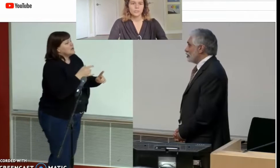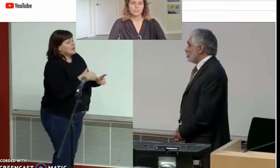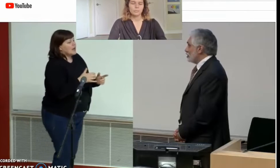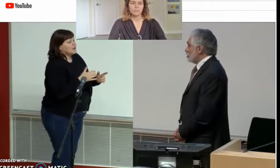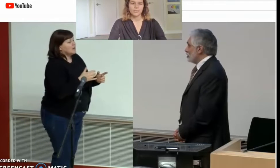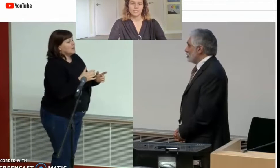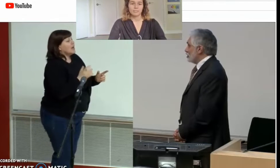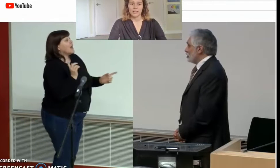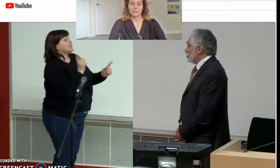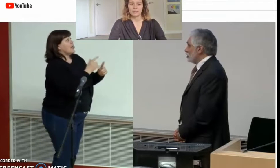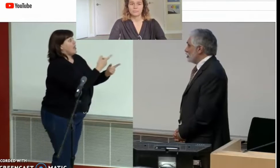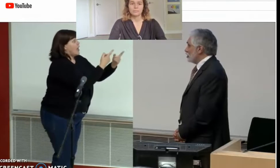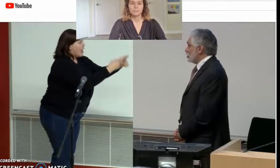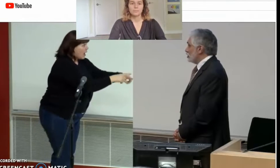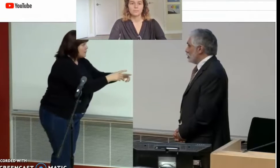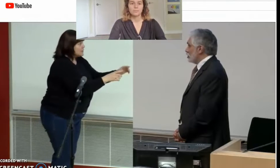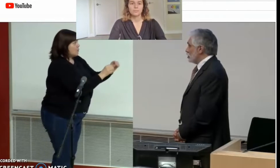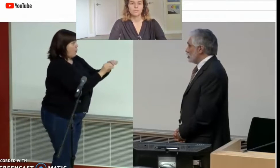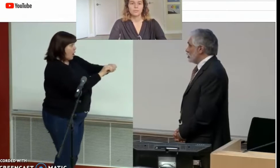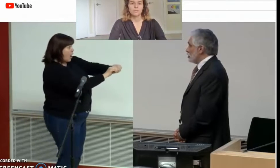to improve their cognitive background?